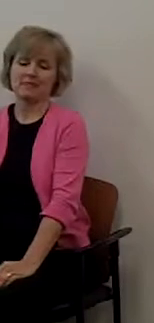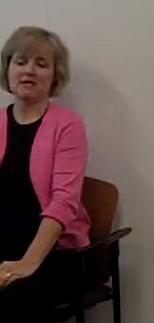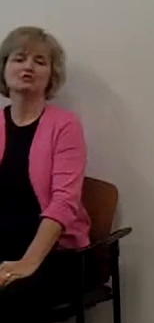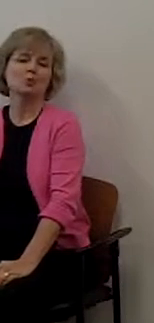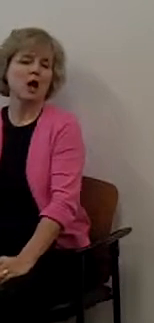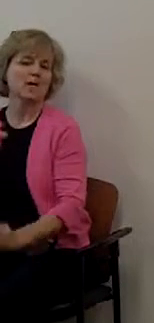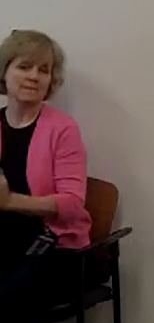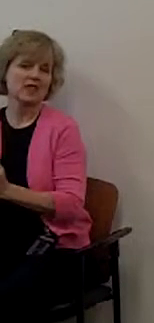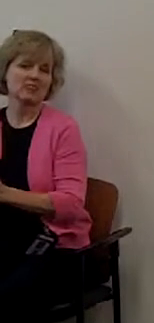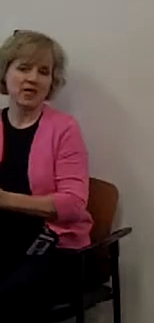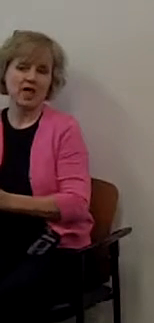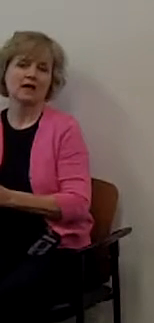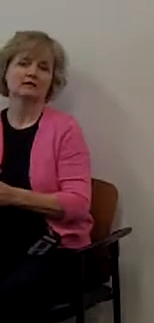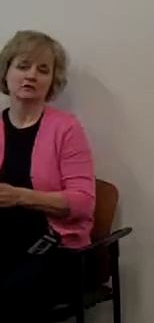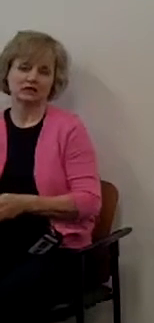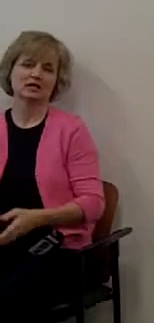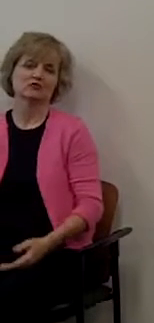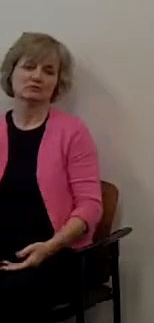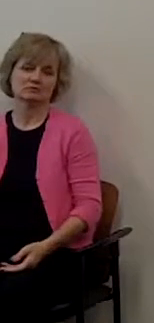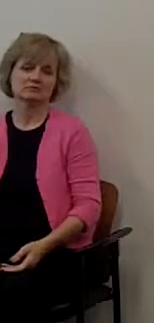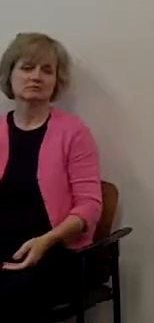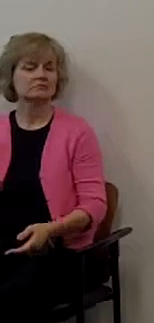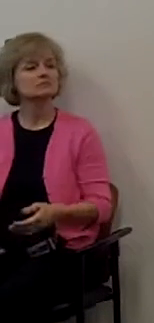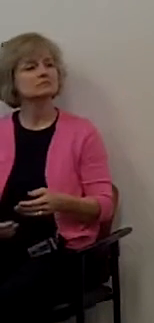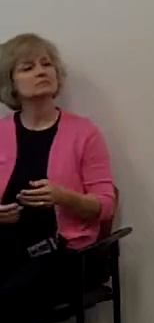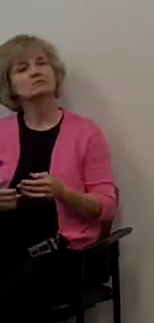this career.